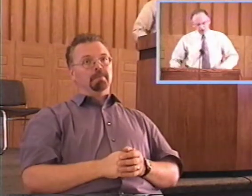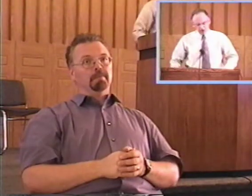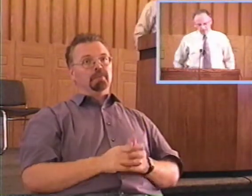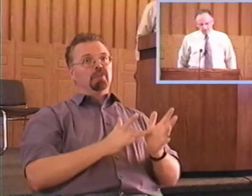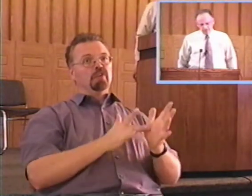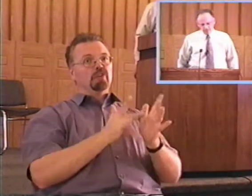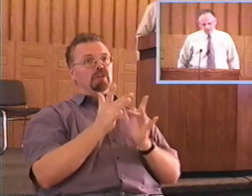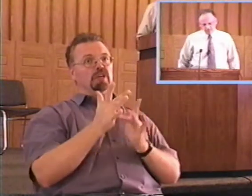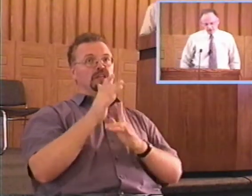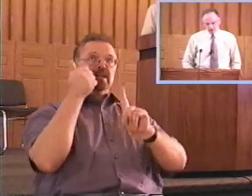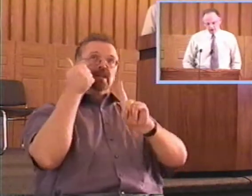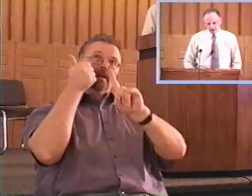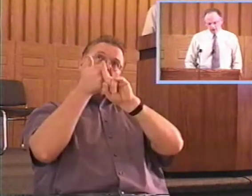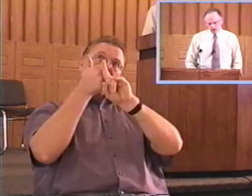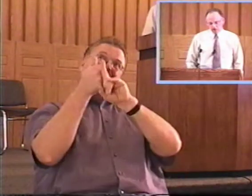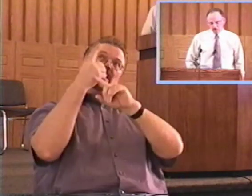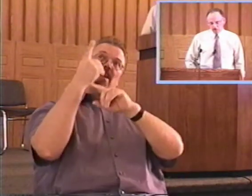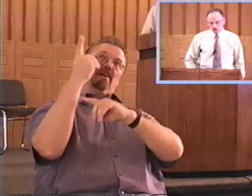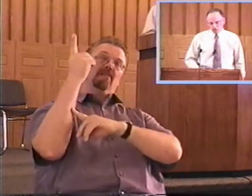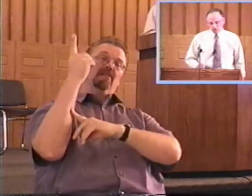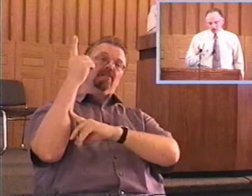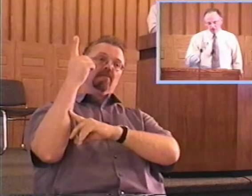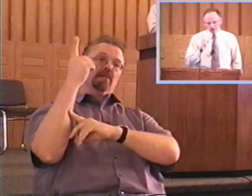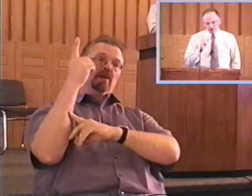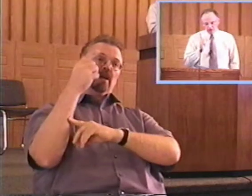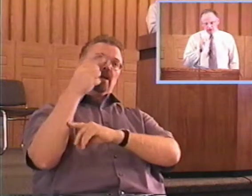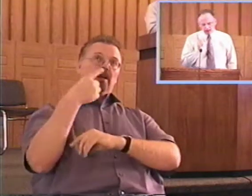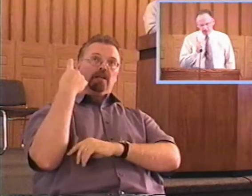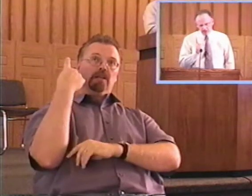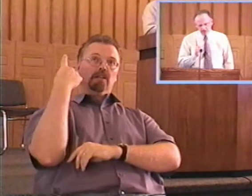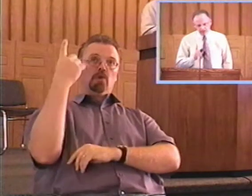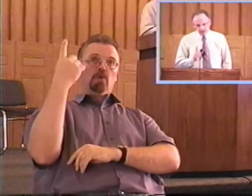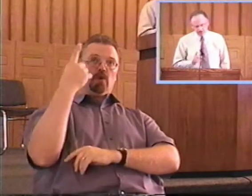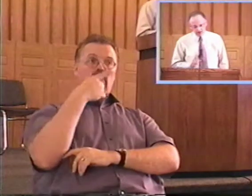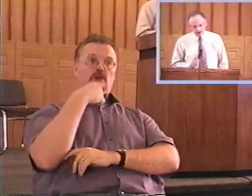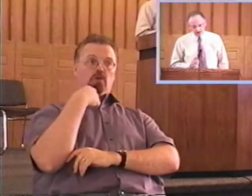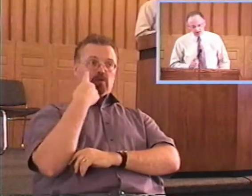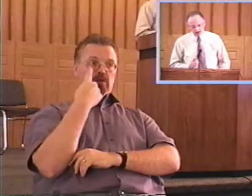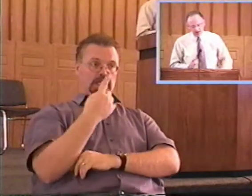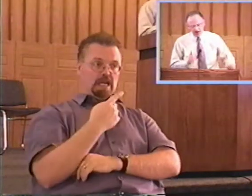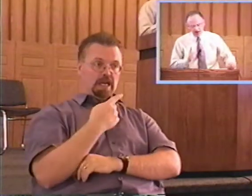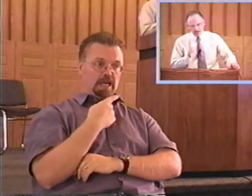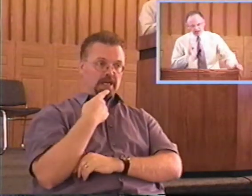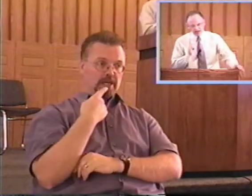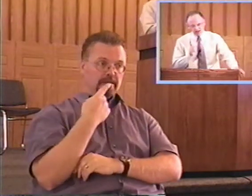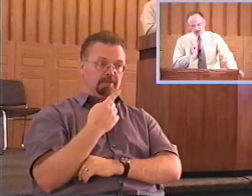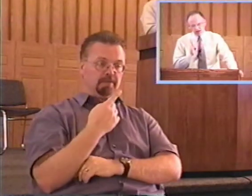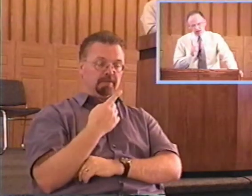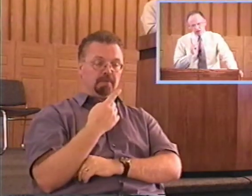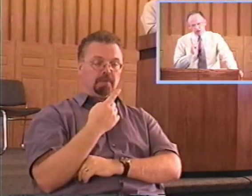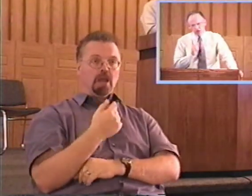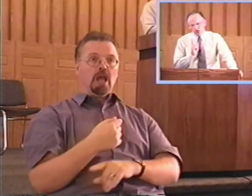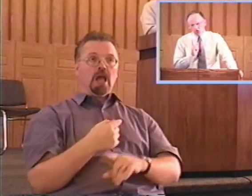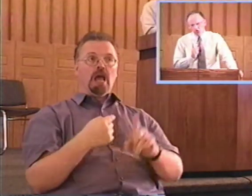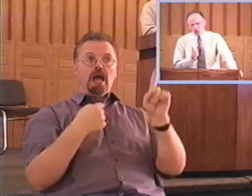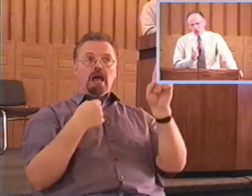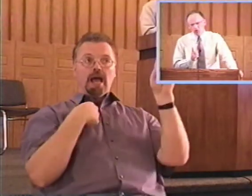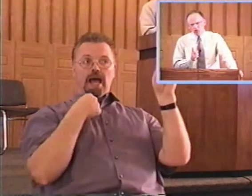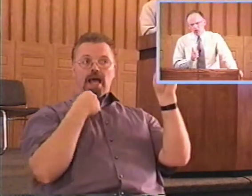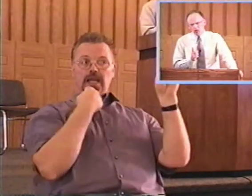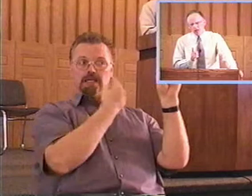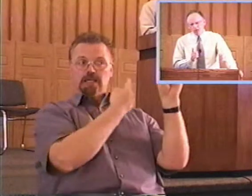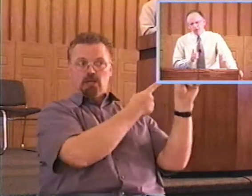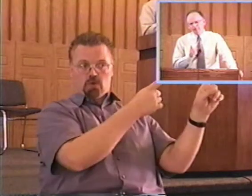Jesus himself is the one who said it. I say to you,